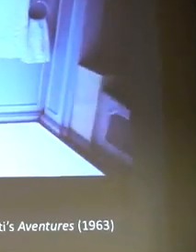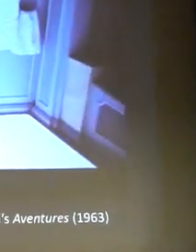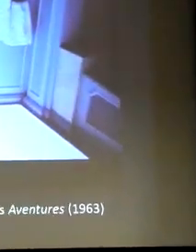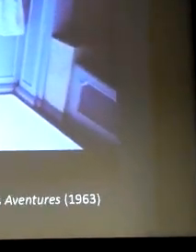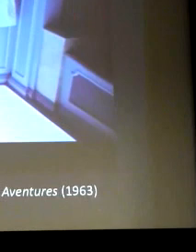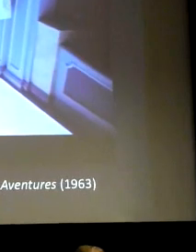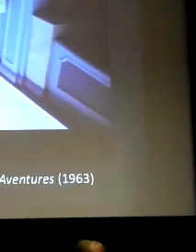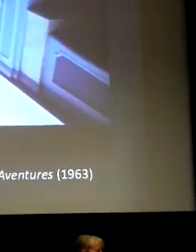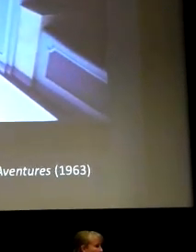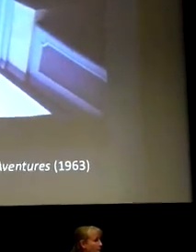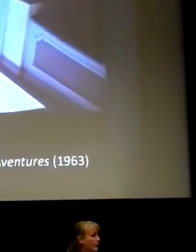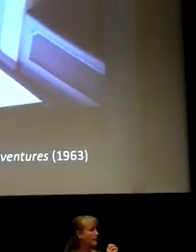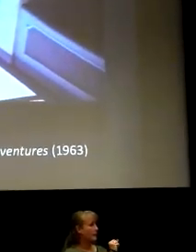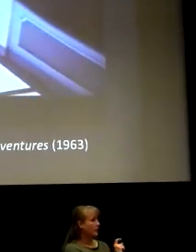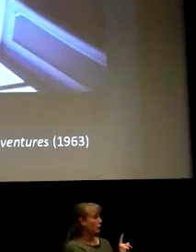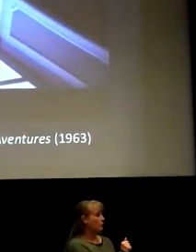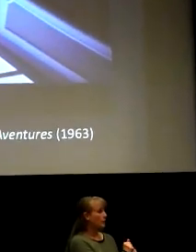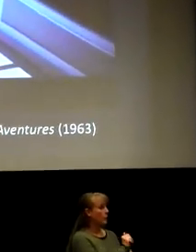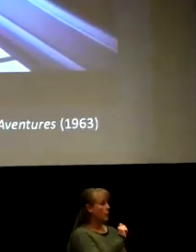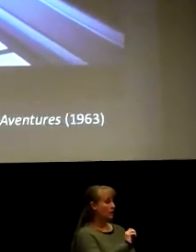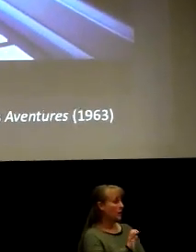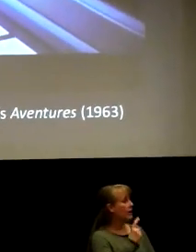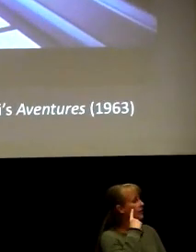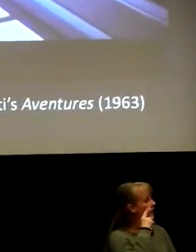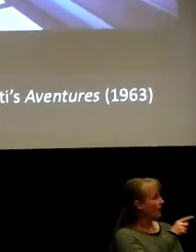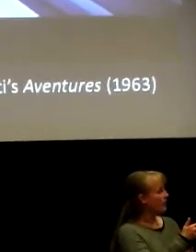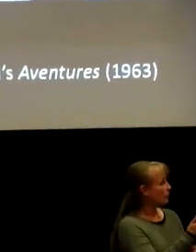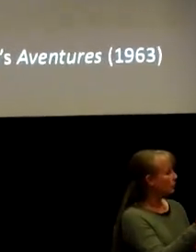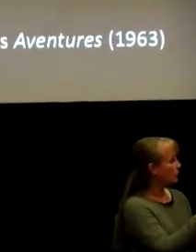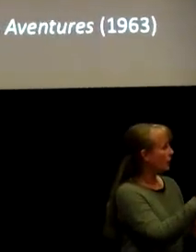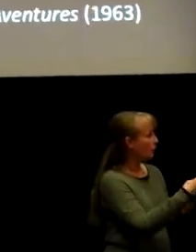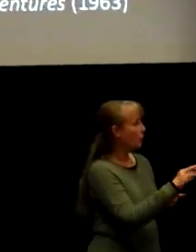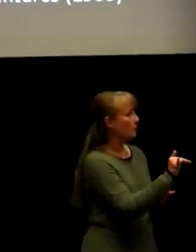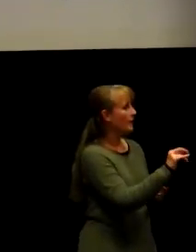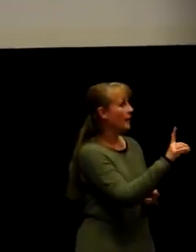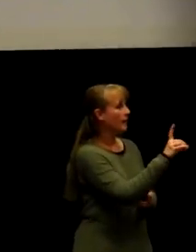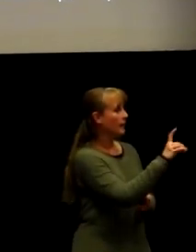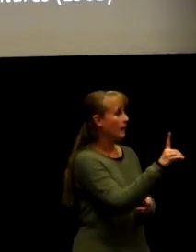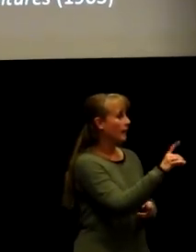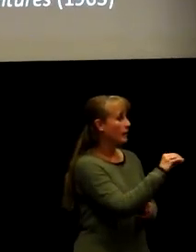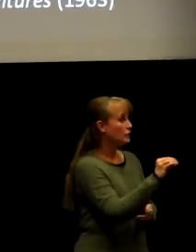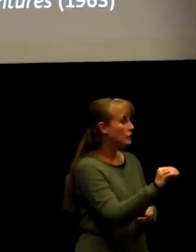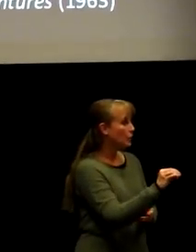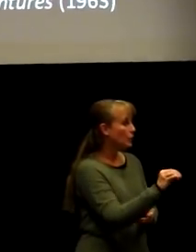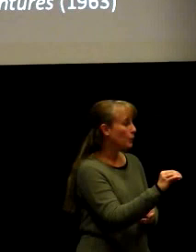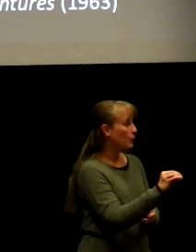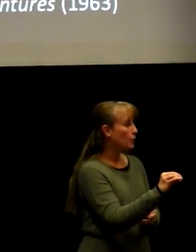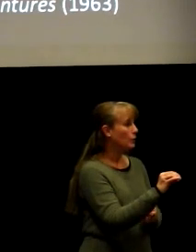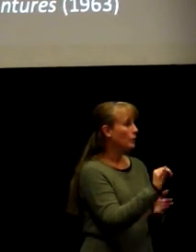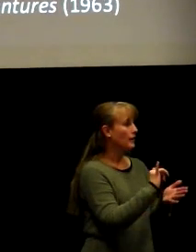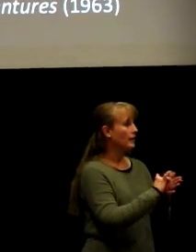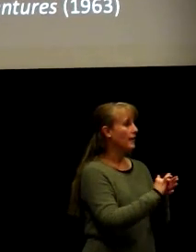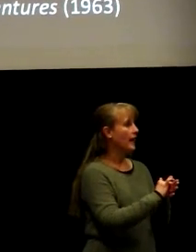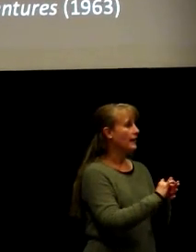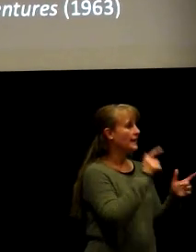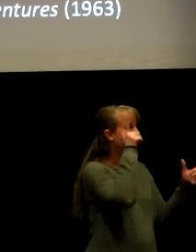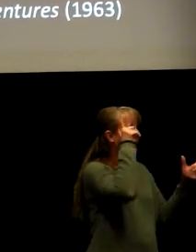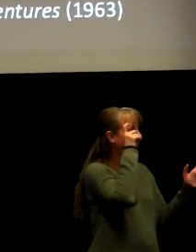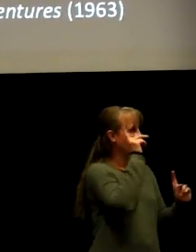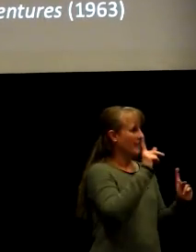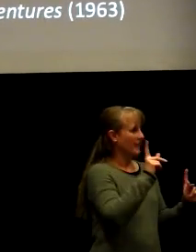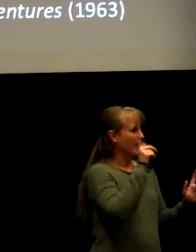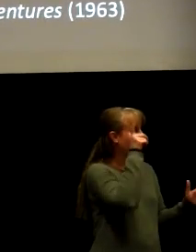here. Kubrick and Clark thought of this hotel room as a zoo that the alien overseers were keeping